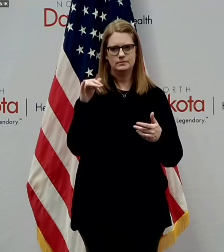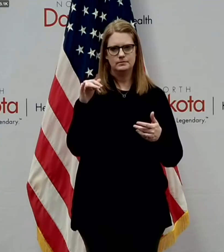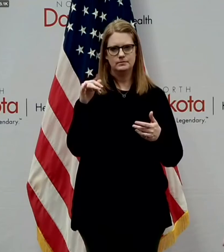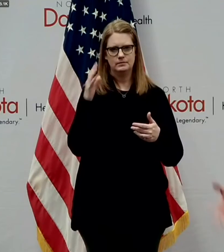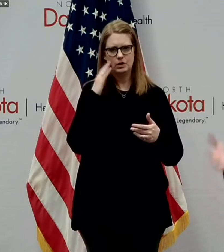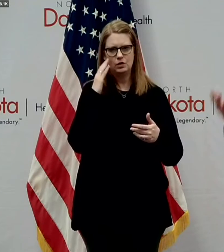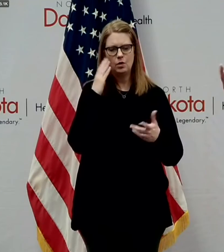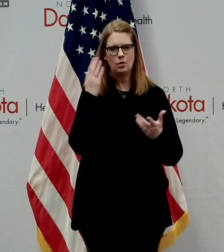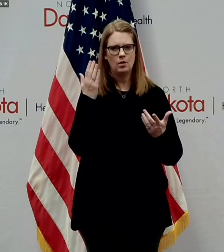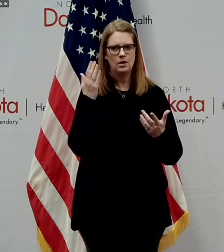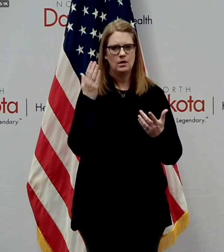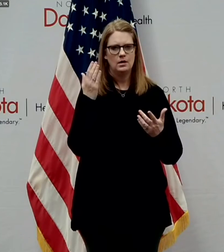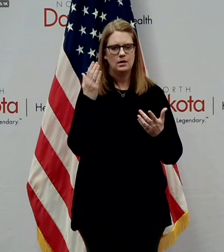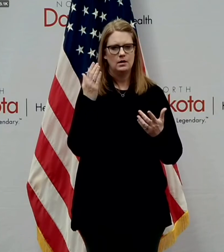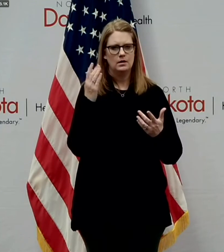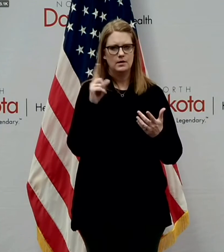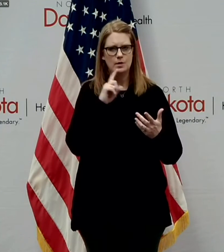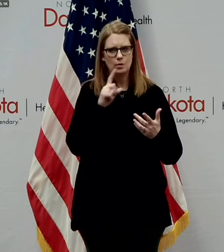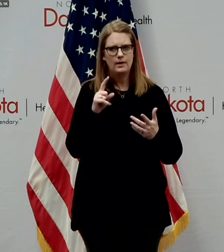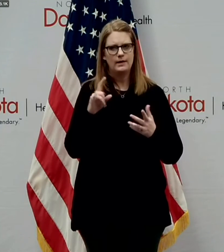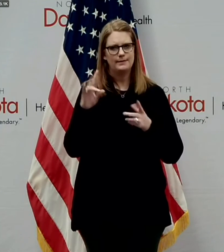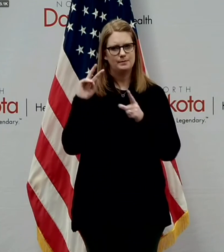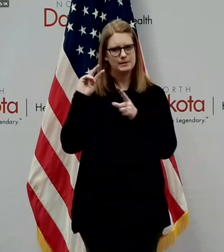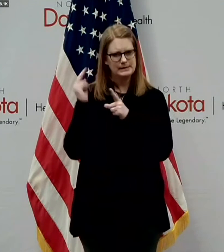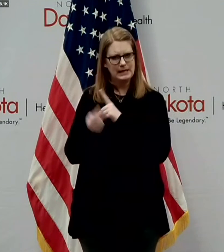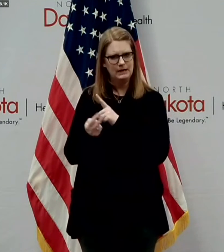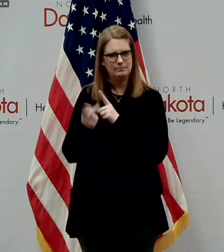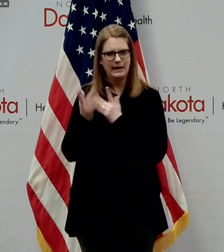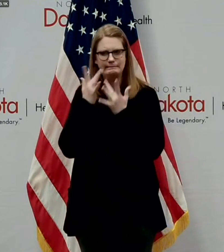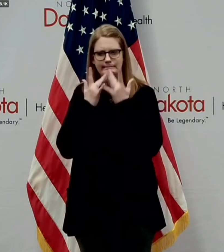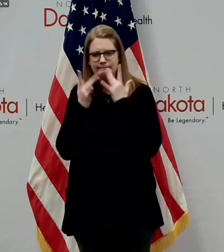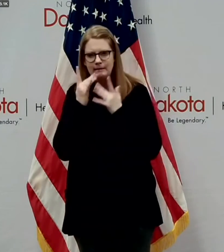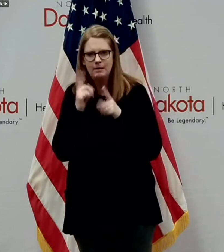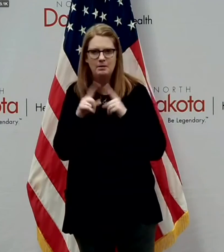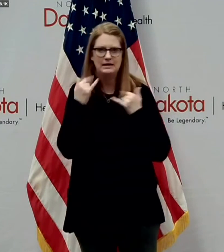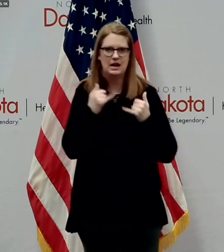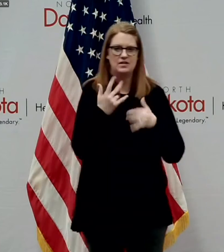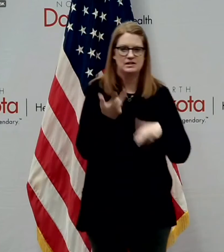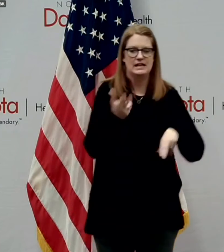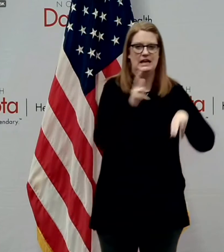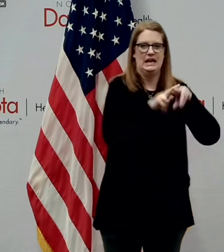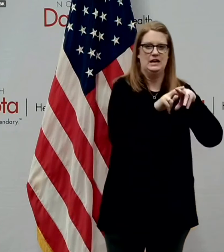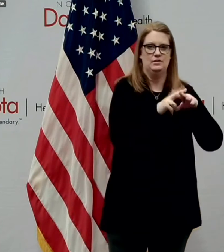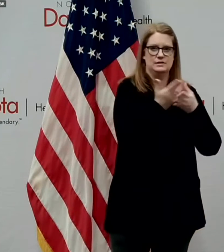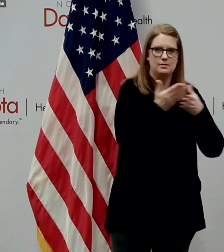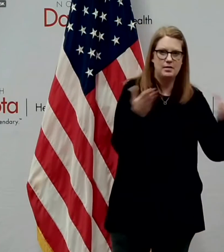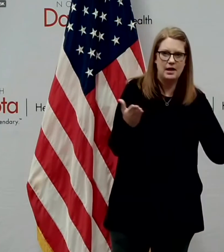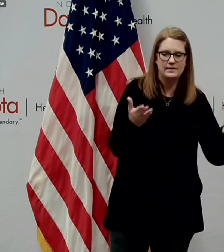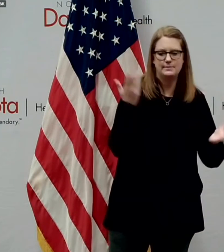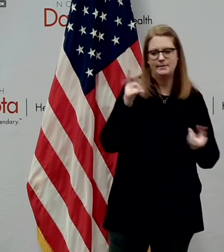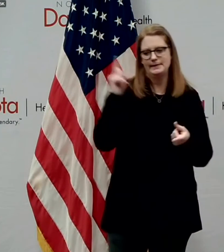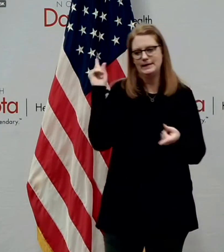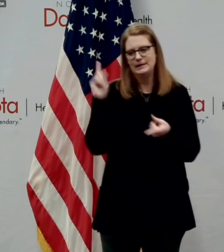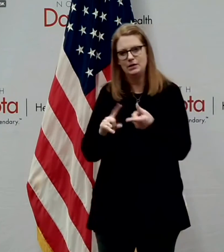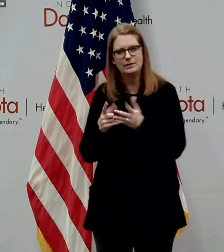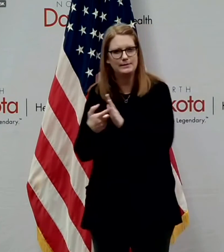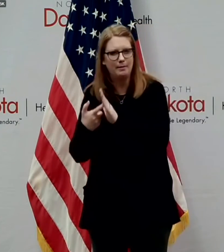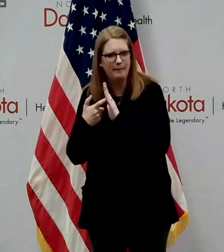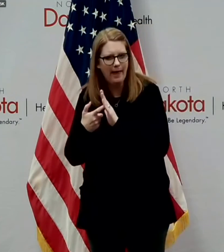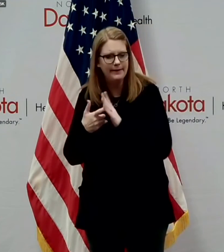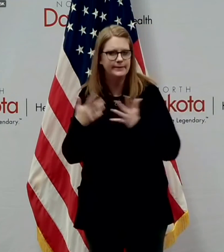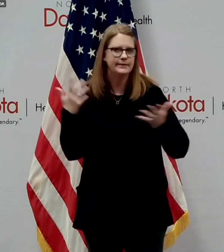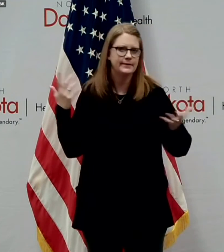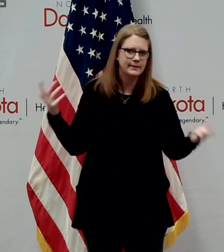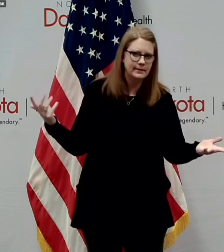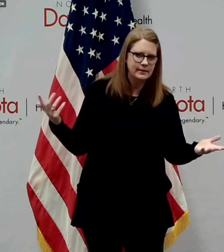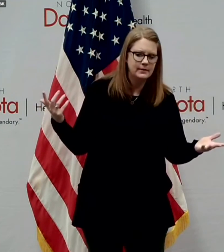been a massive increase in supply, and now you may see a decrease in demand. So I think when the